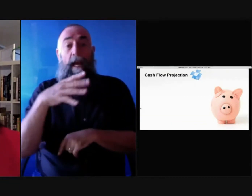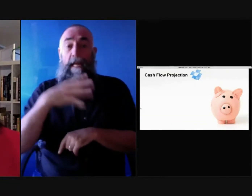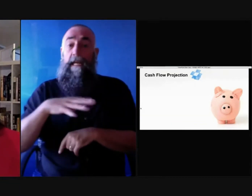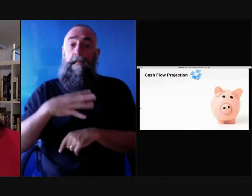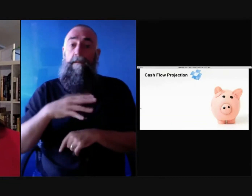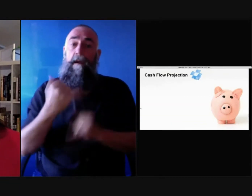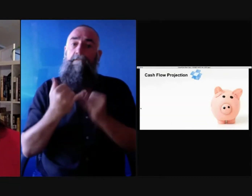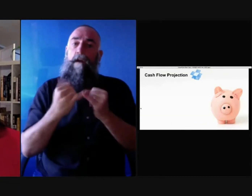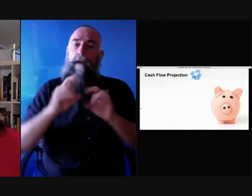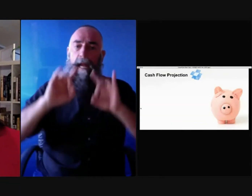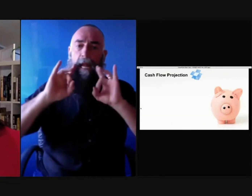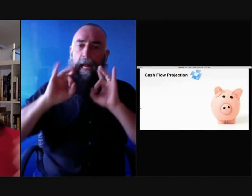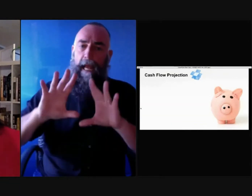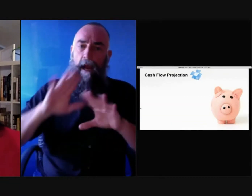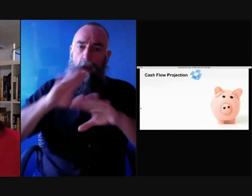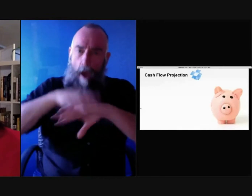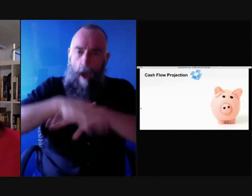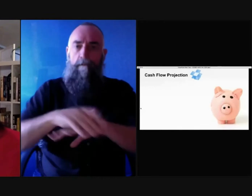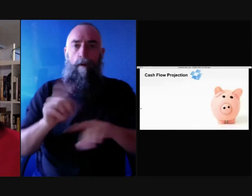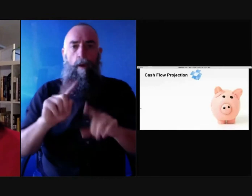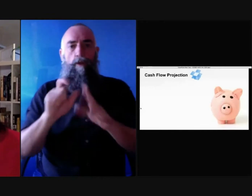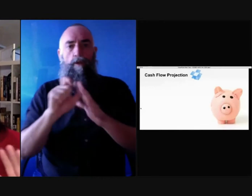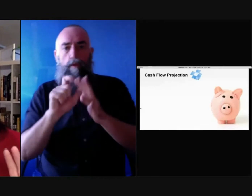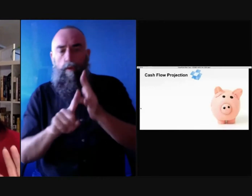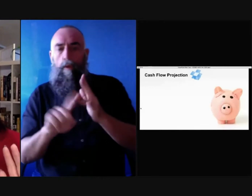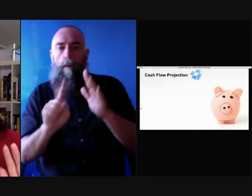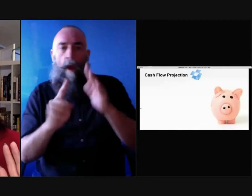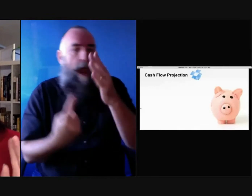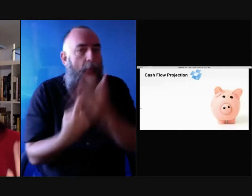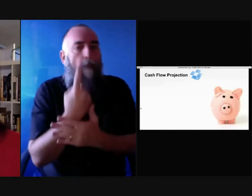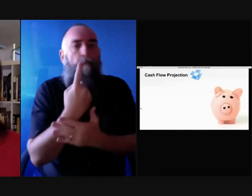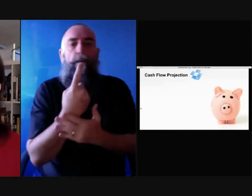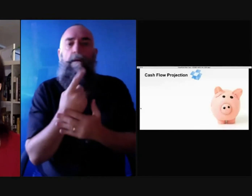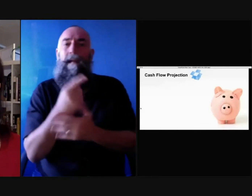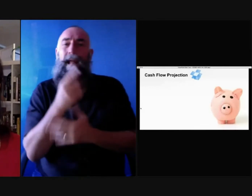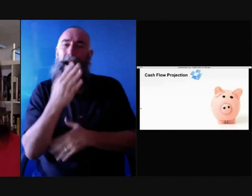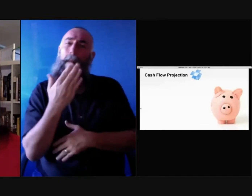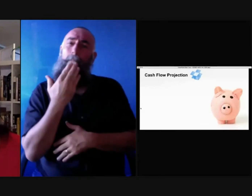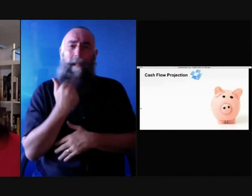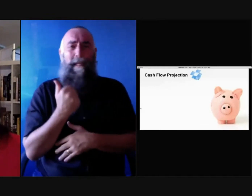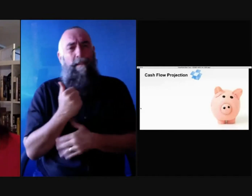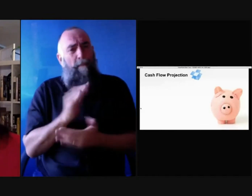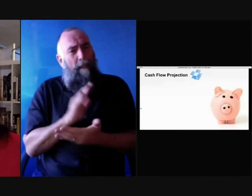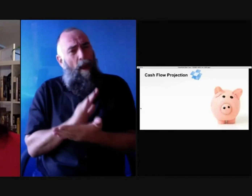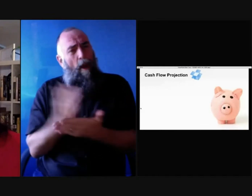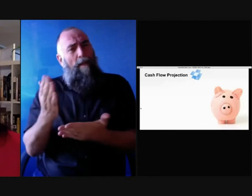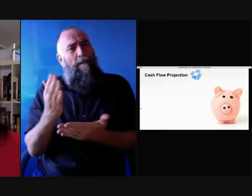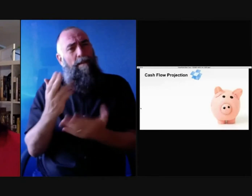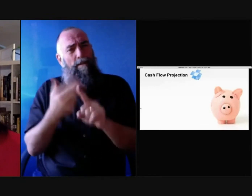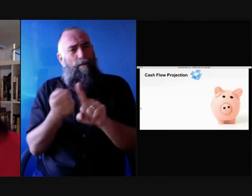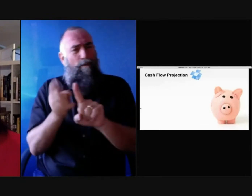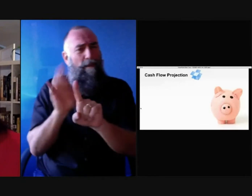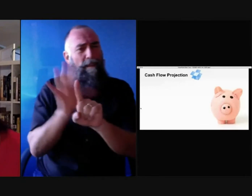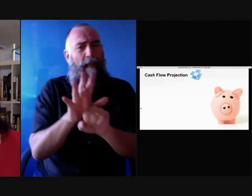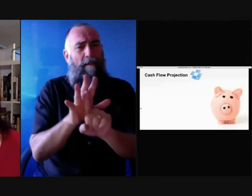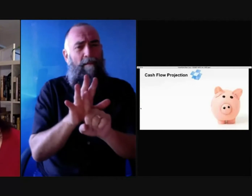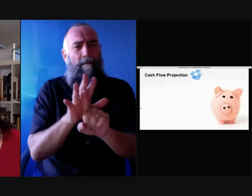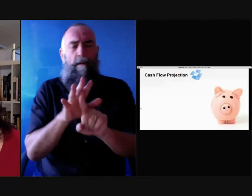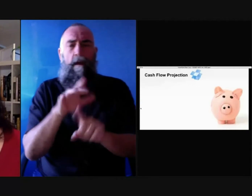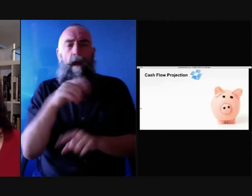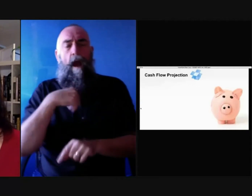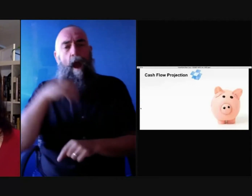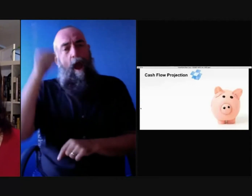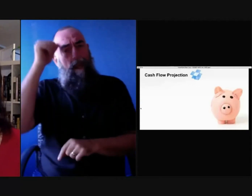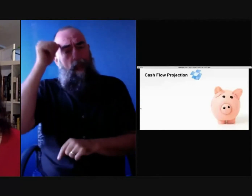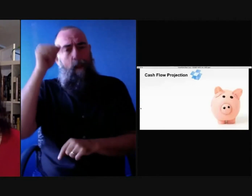with yourselves about what's coming and being realistic with yourselves. I'm sorry if that sounds